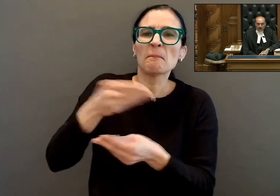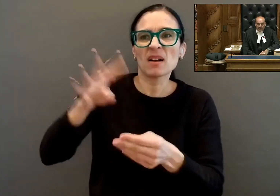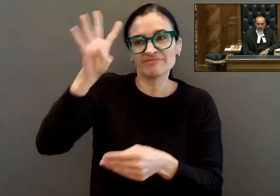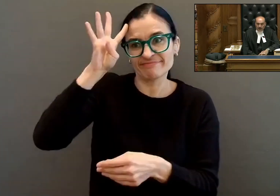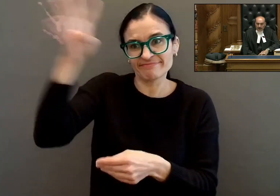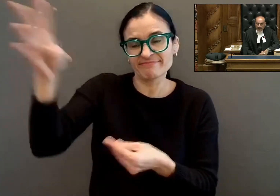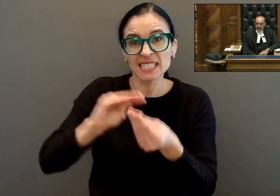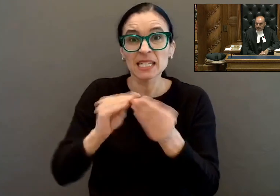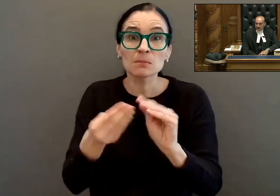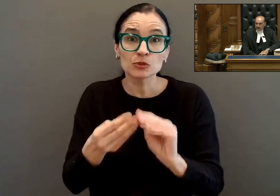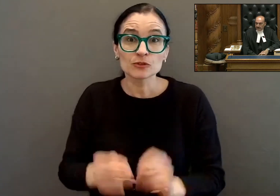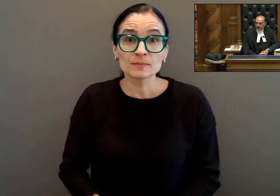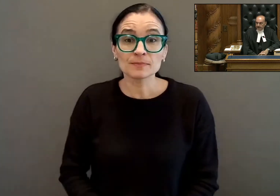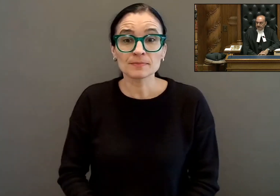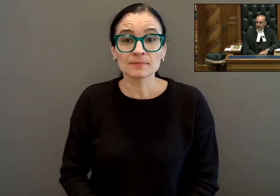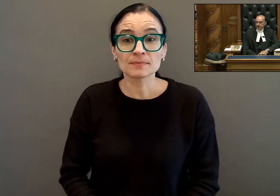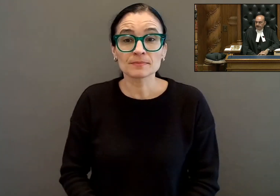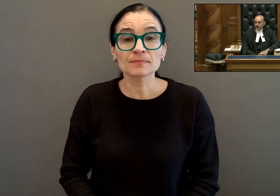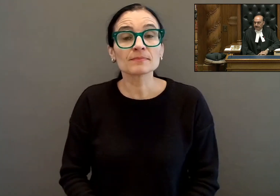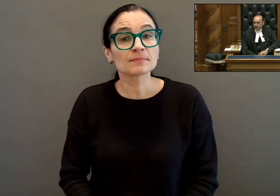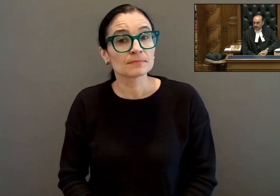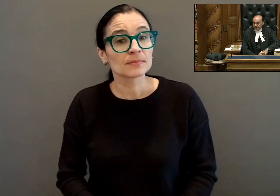Minister of Transportation.